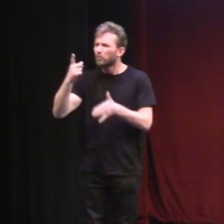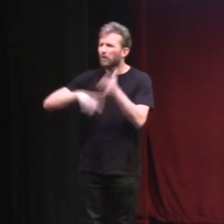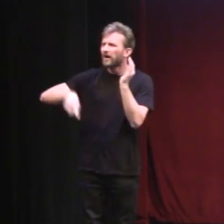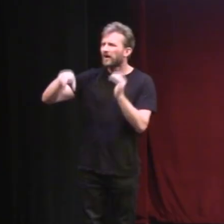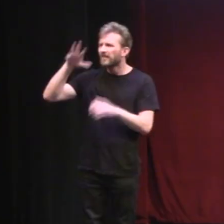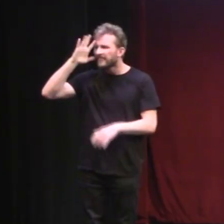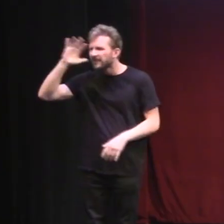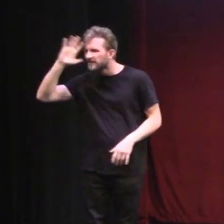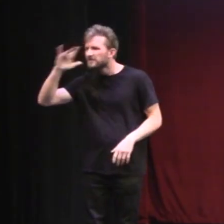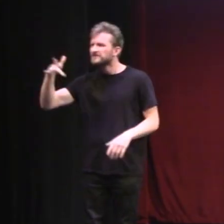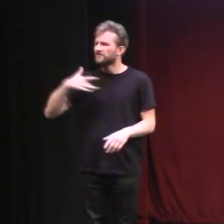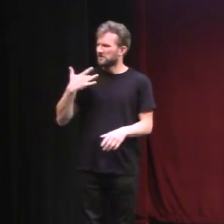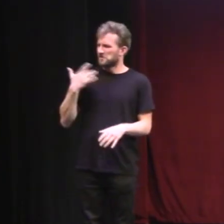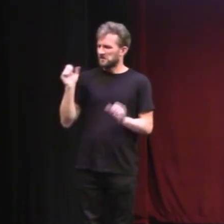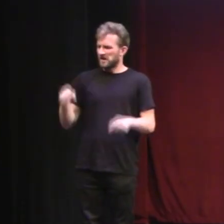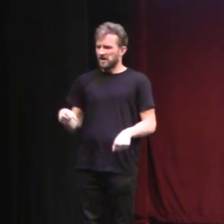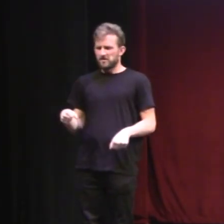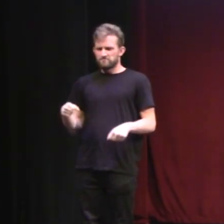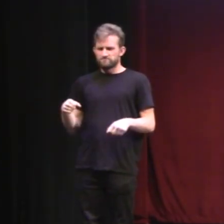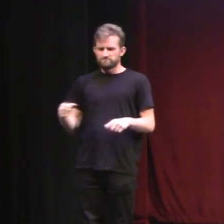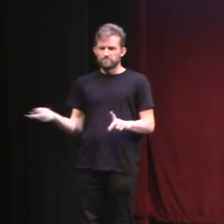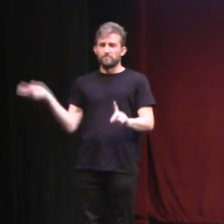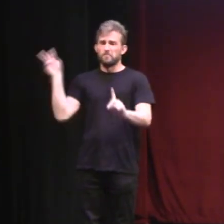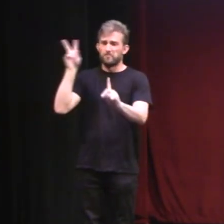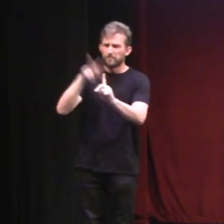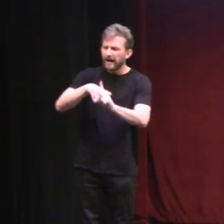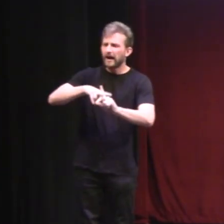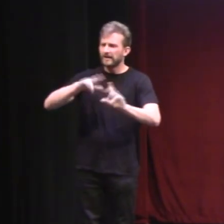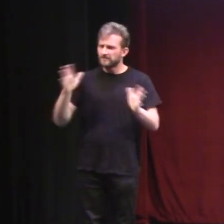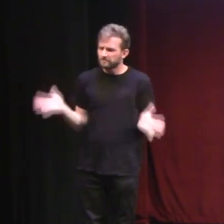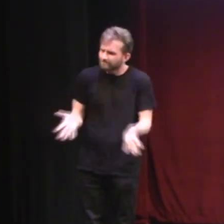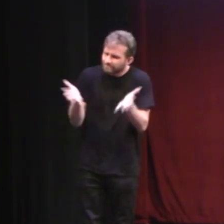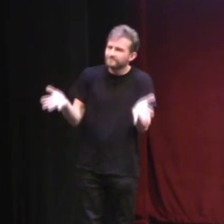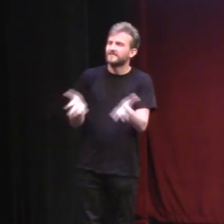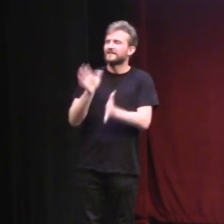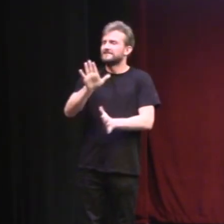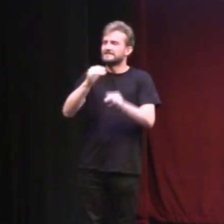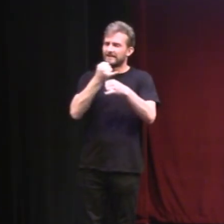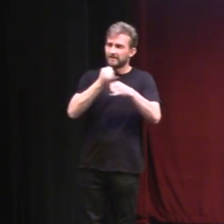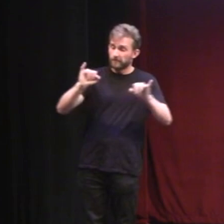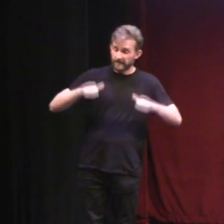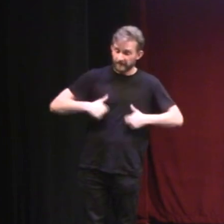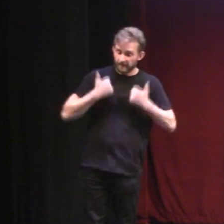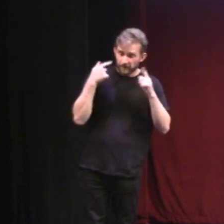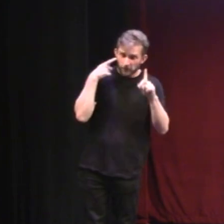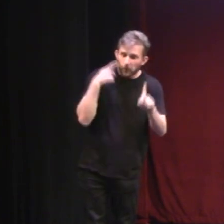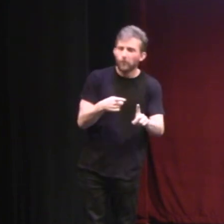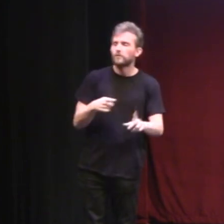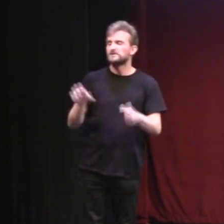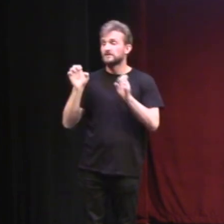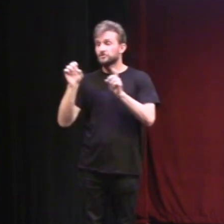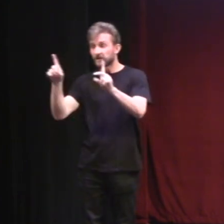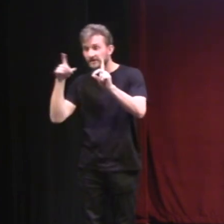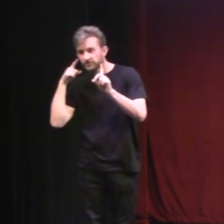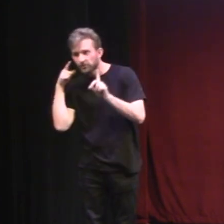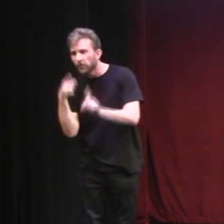goals? How would we use, maybe I'll actually give a theory this time, how would we use the